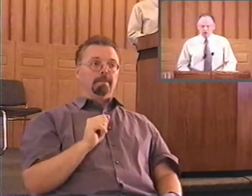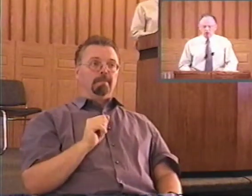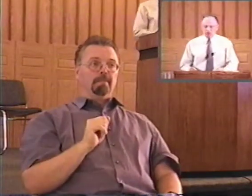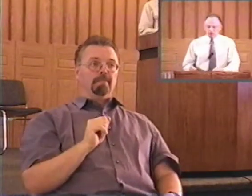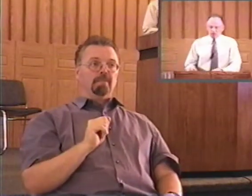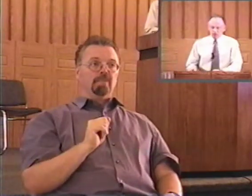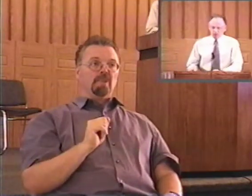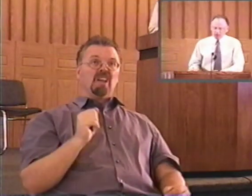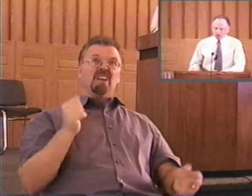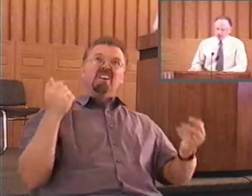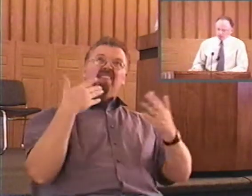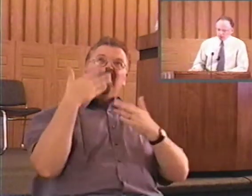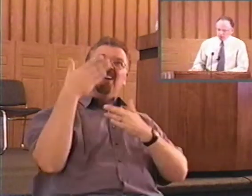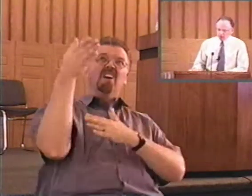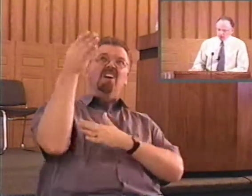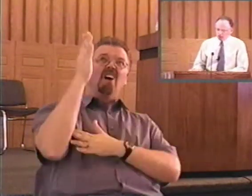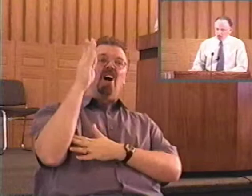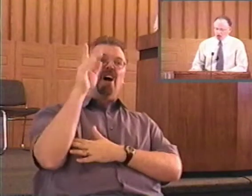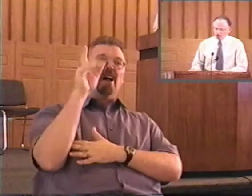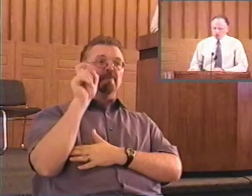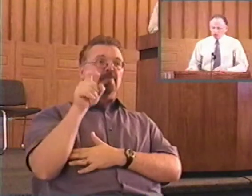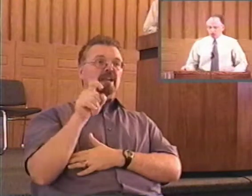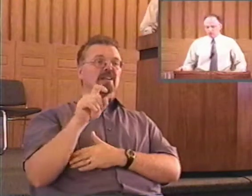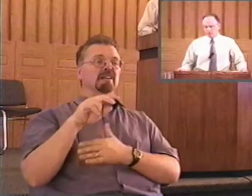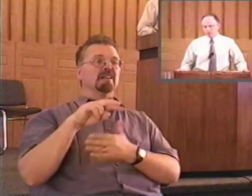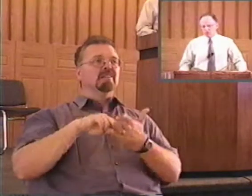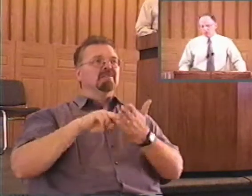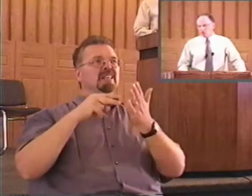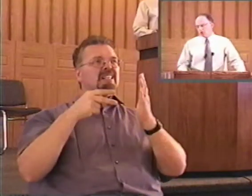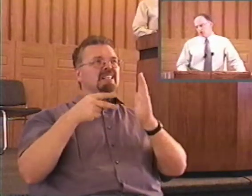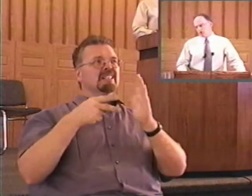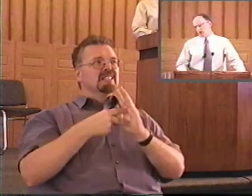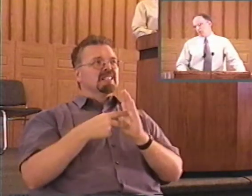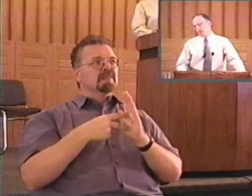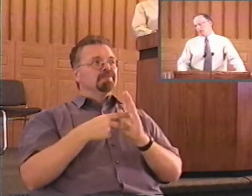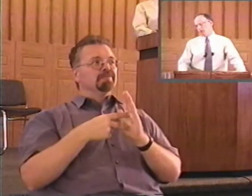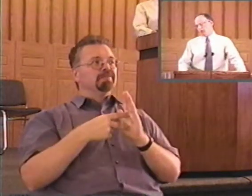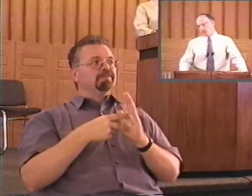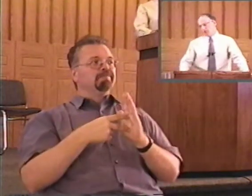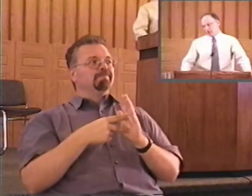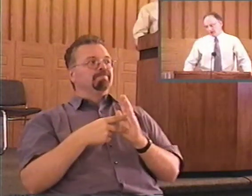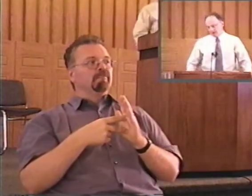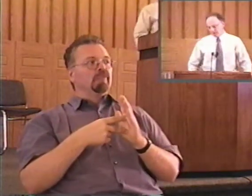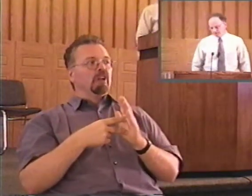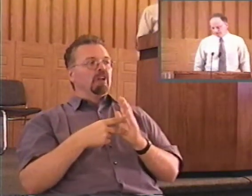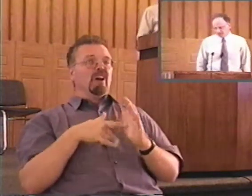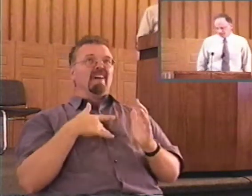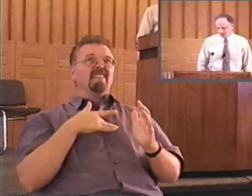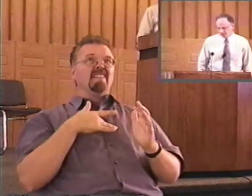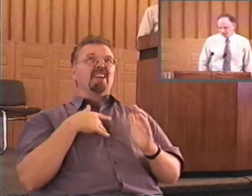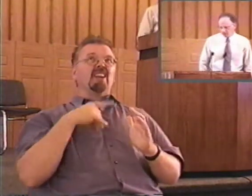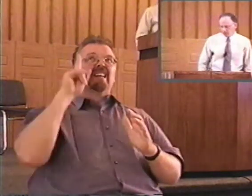To fear God is to be deeply conscious of his ownership over me.